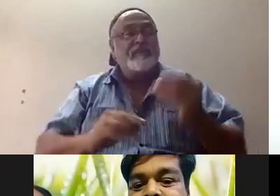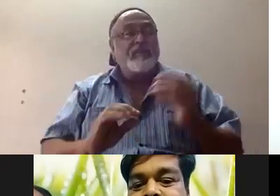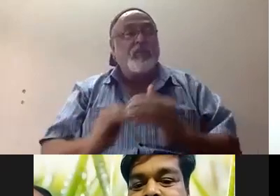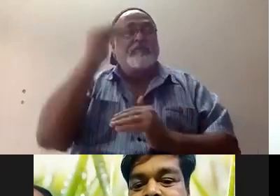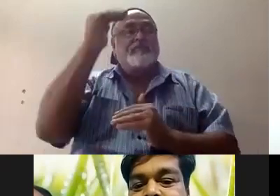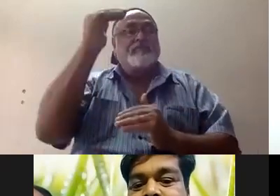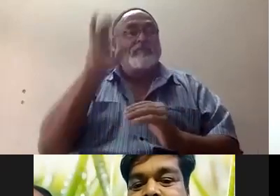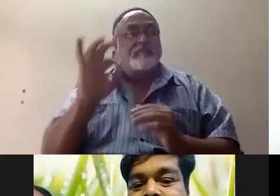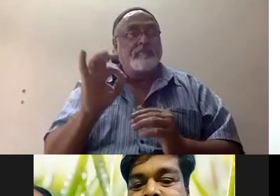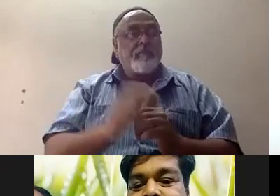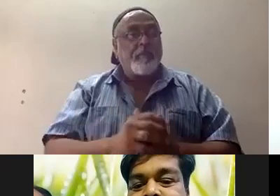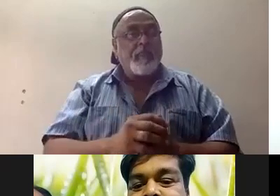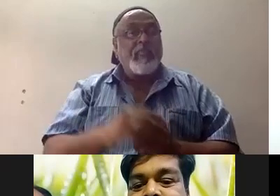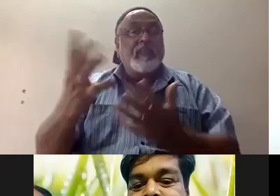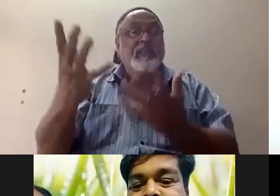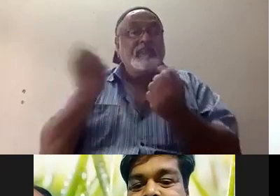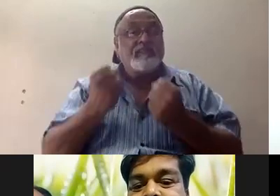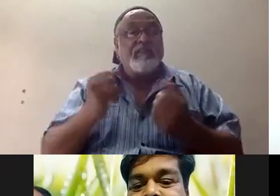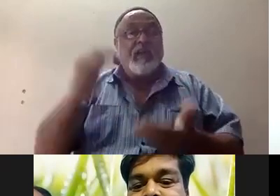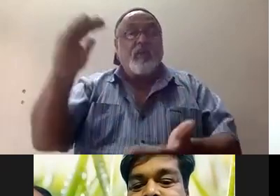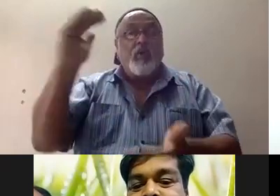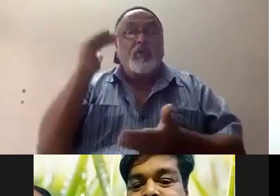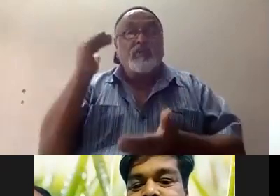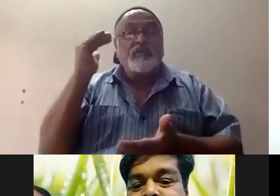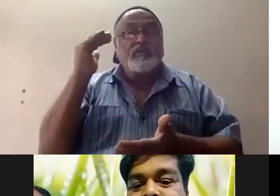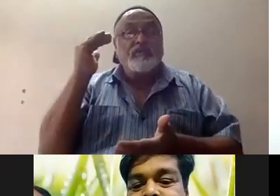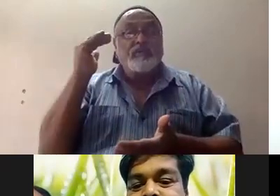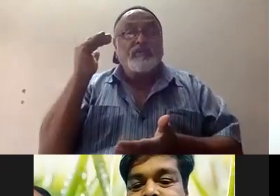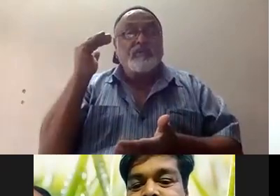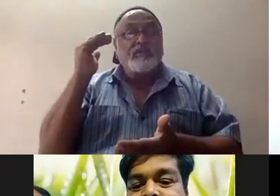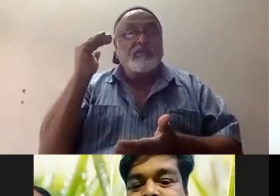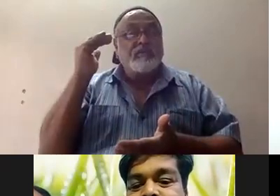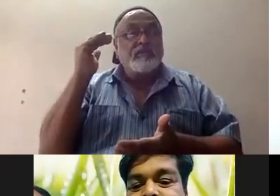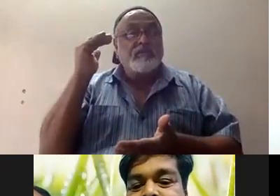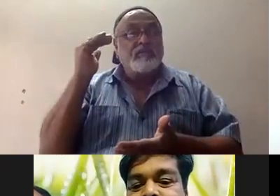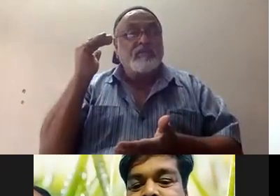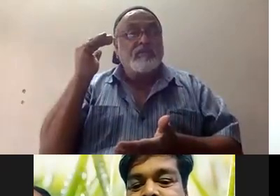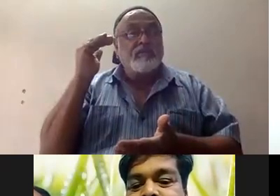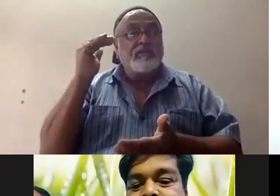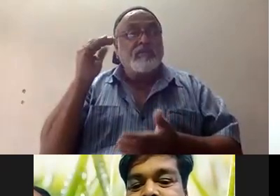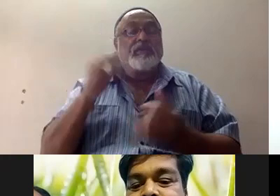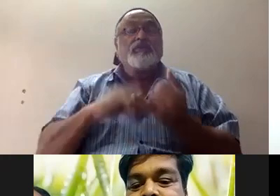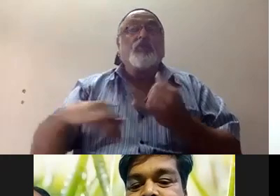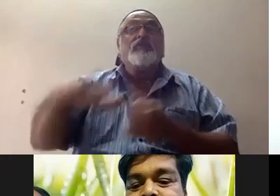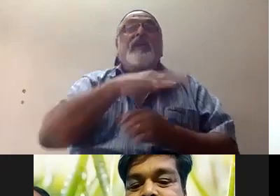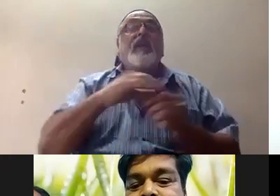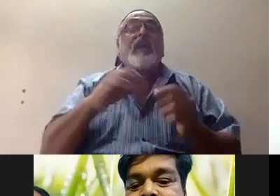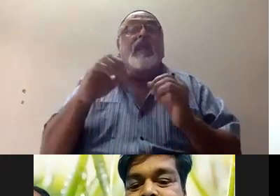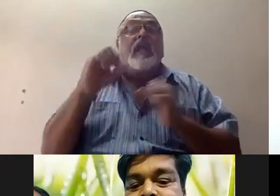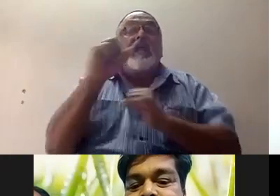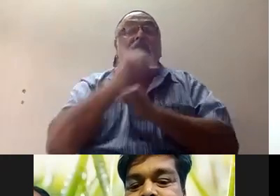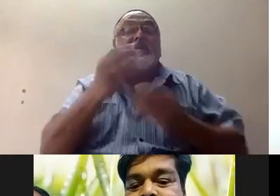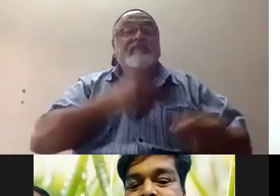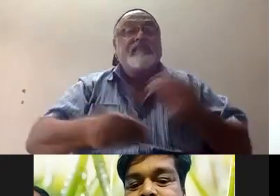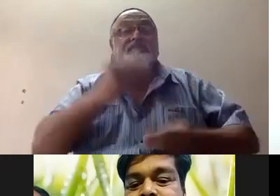He has received an award for the Differently Abled Social Entrepreneur of the Year 2021 from